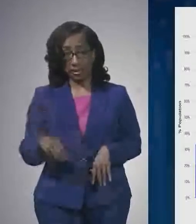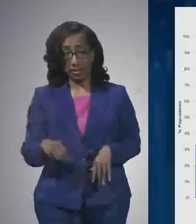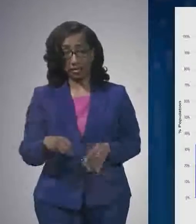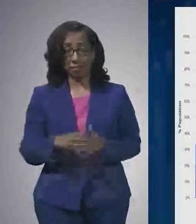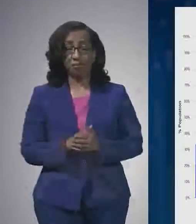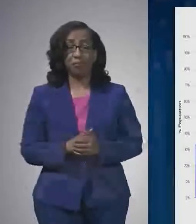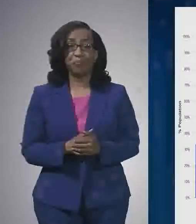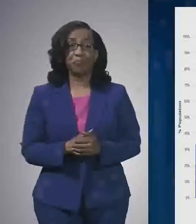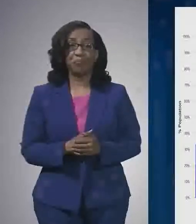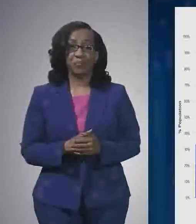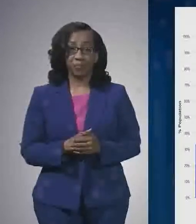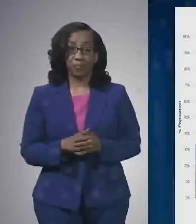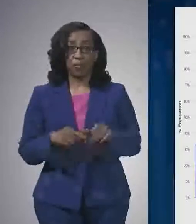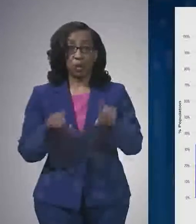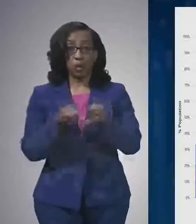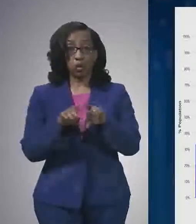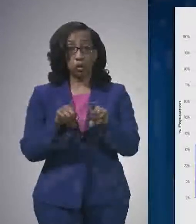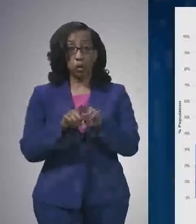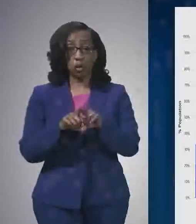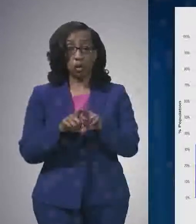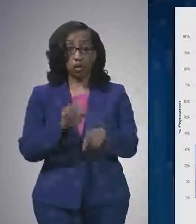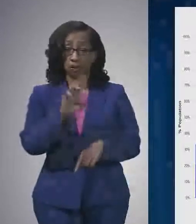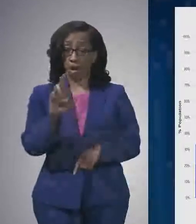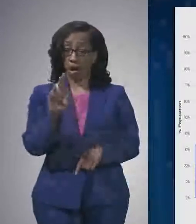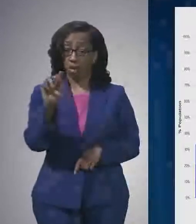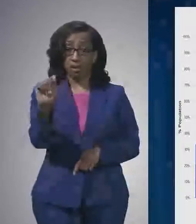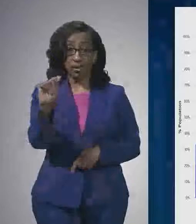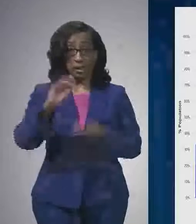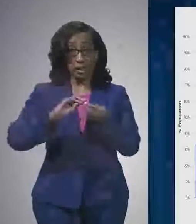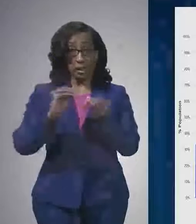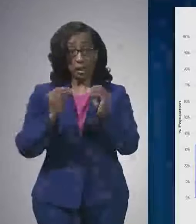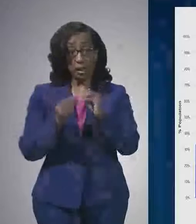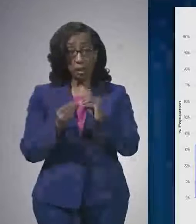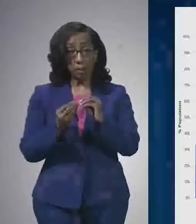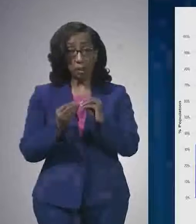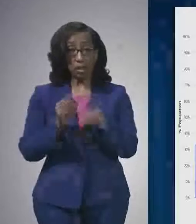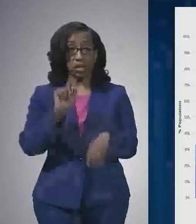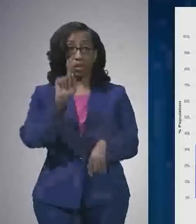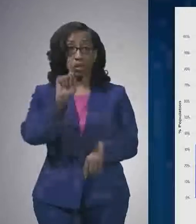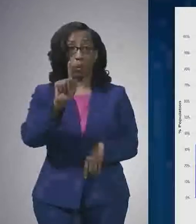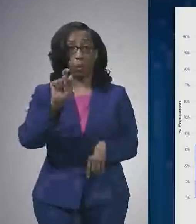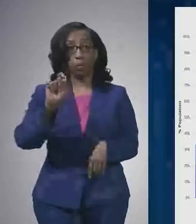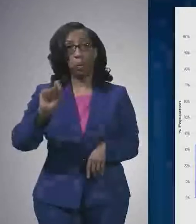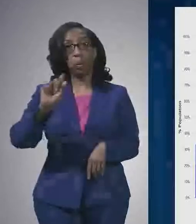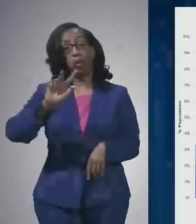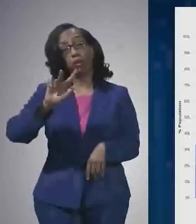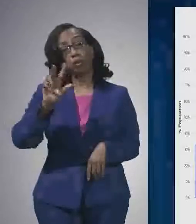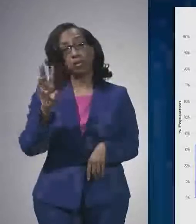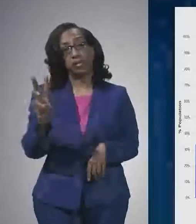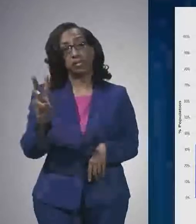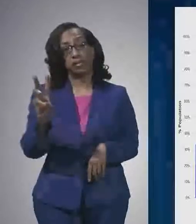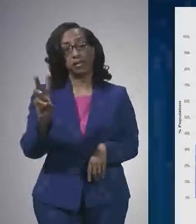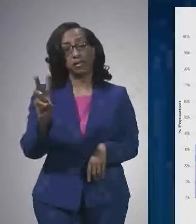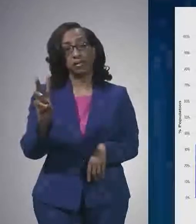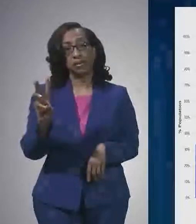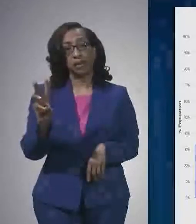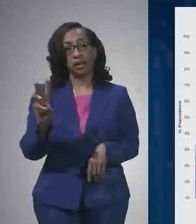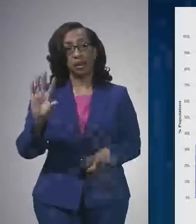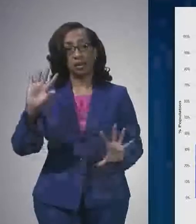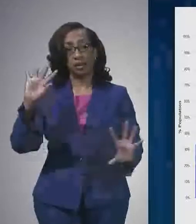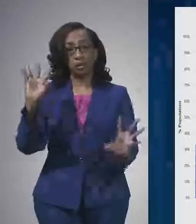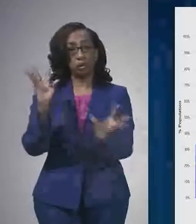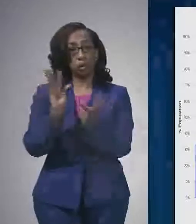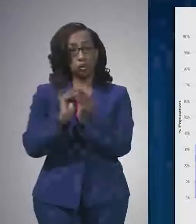The effective reproductive number, or the RT number, is 1.36, and there are a total